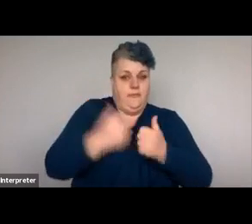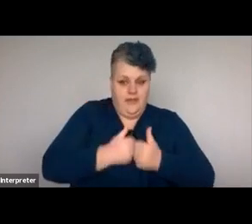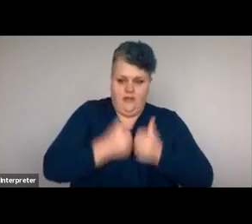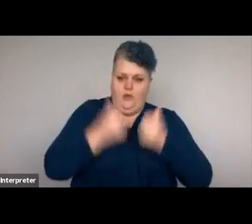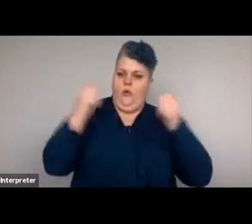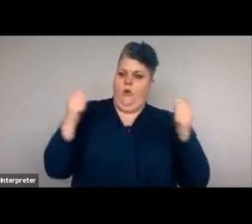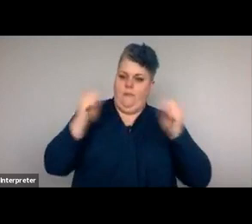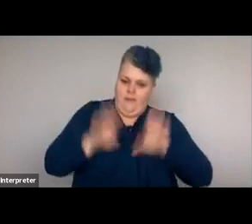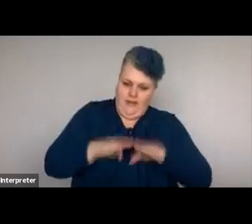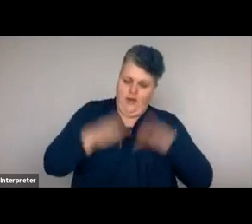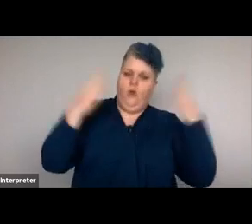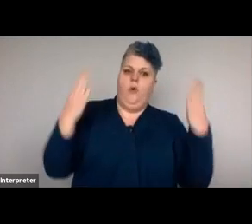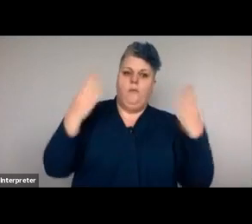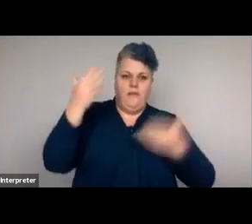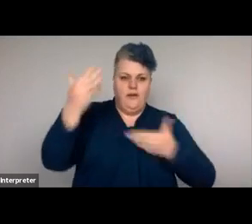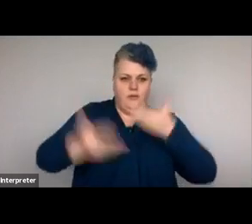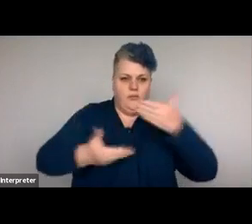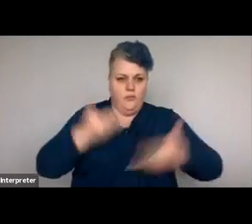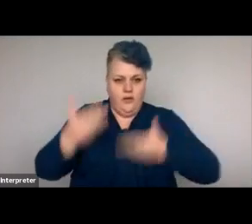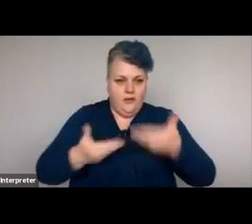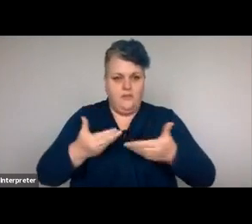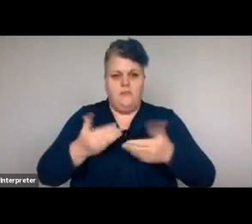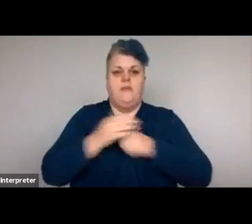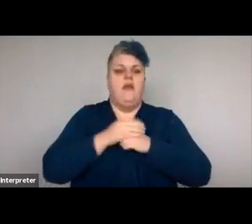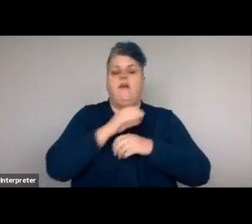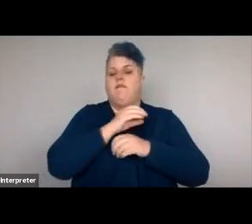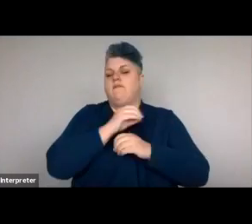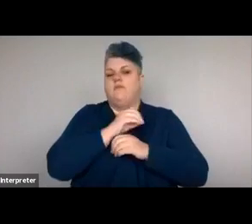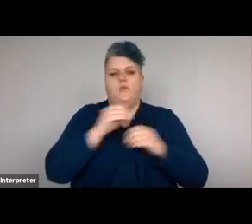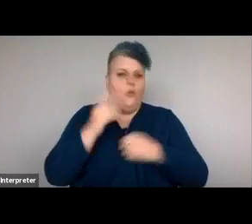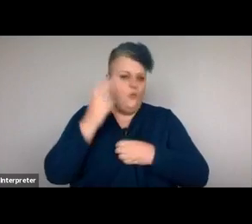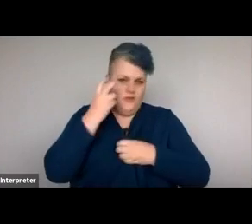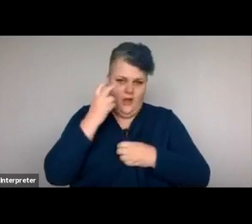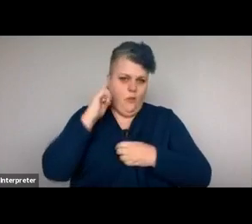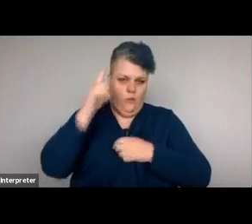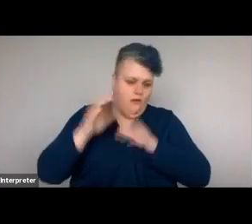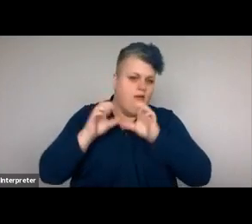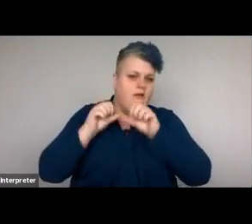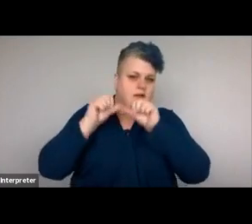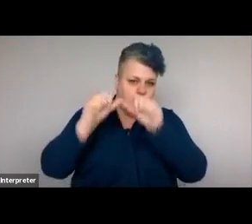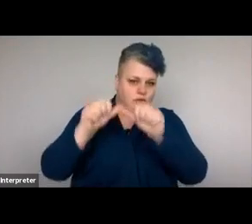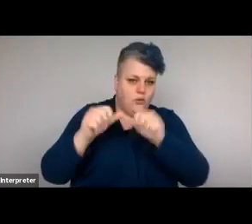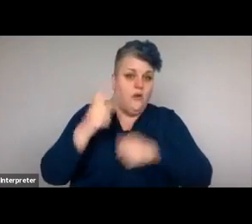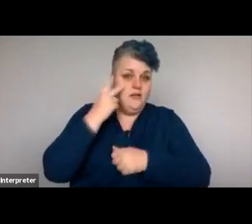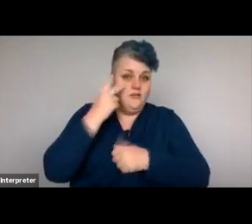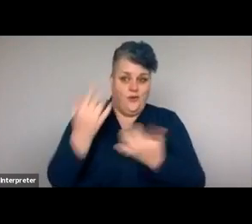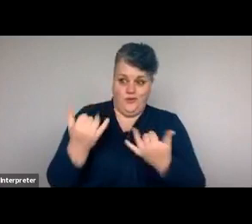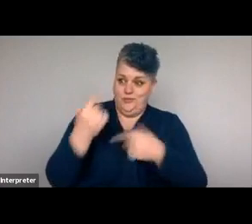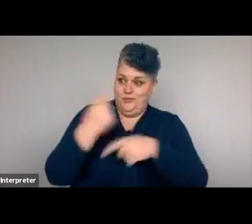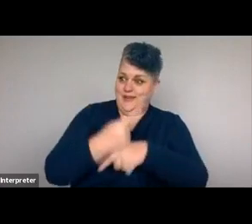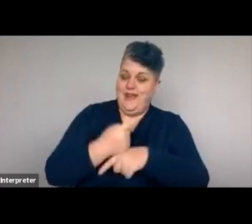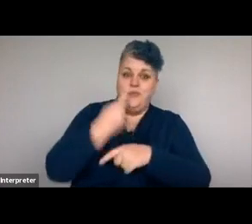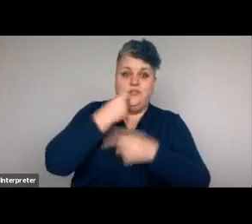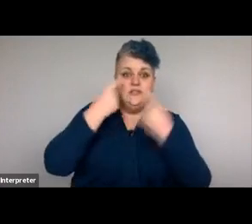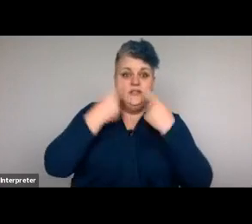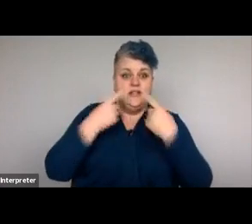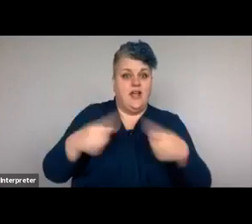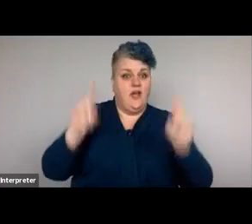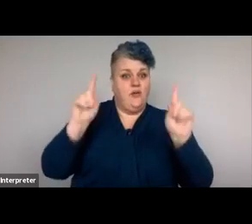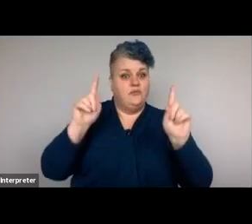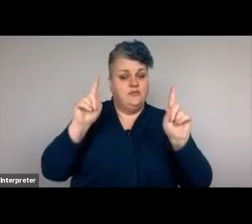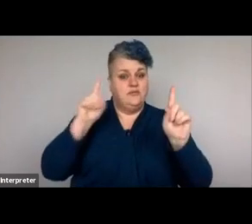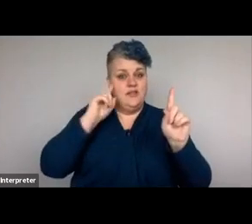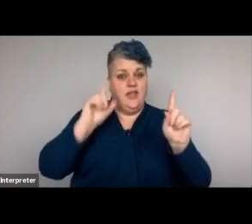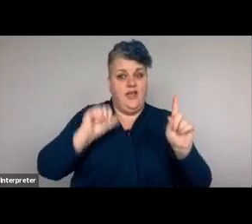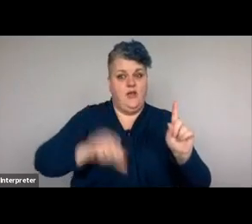welcoming. I have no doubt that will certainly continue. I saw it today. We just announced, as Sheena said, that